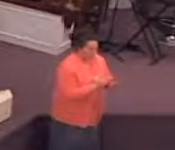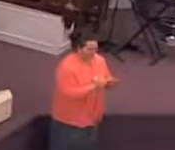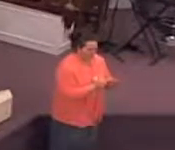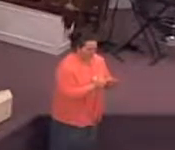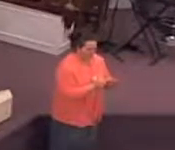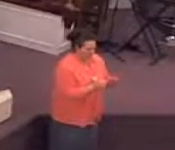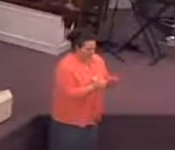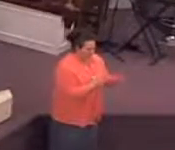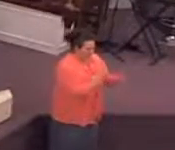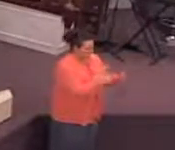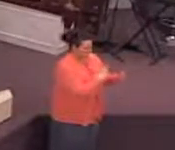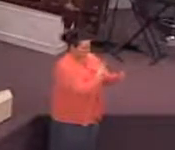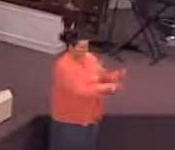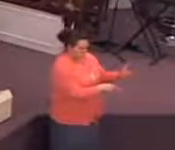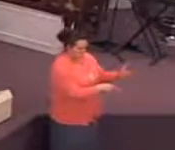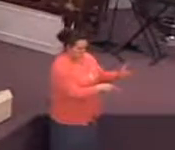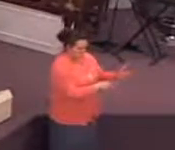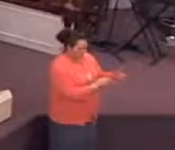Criticism.